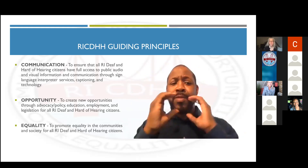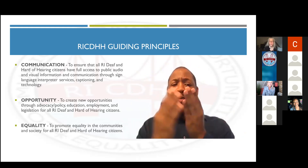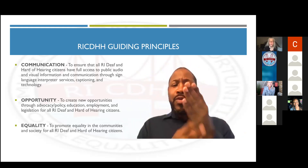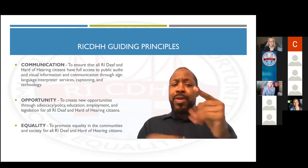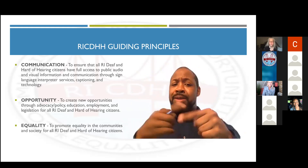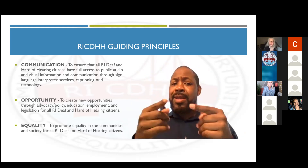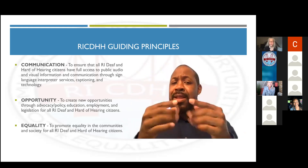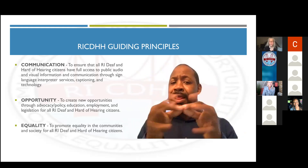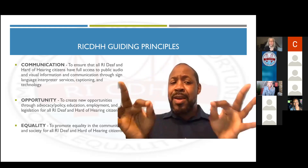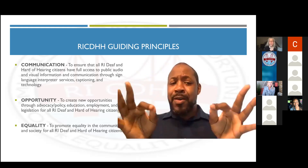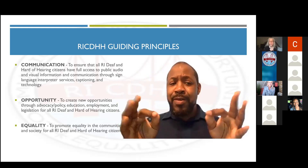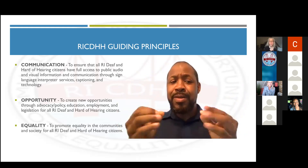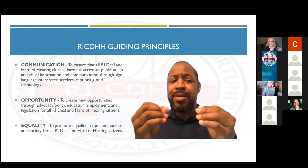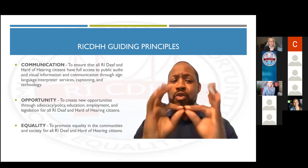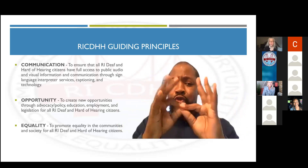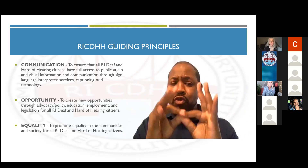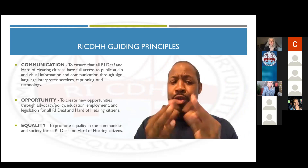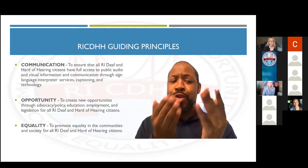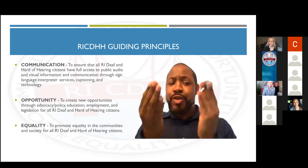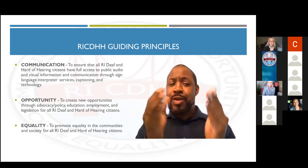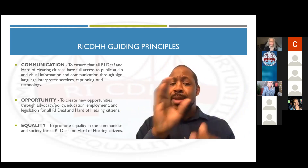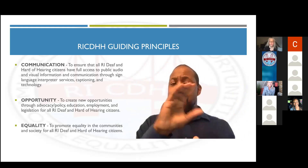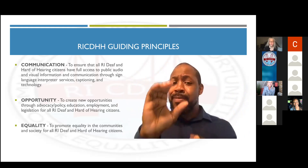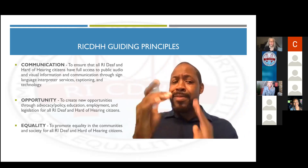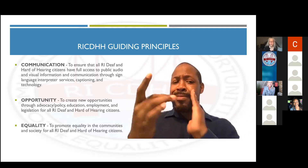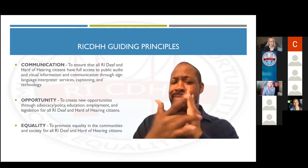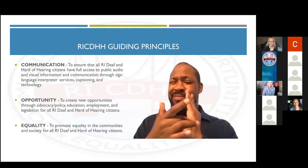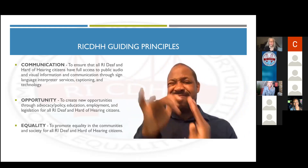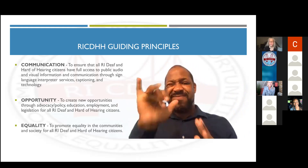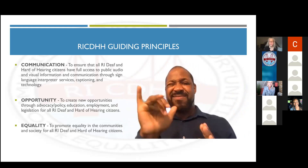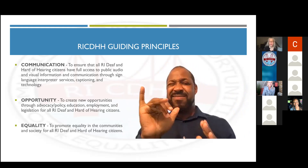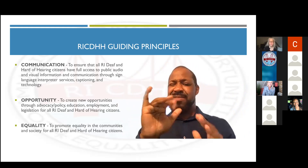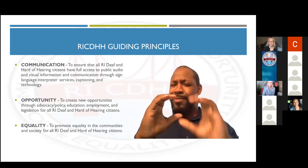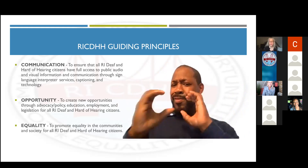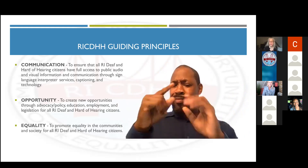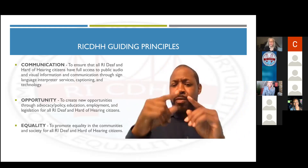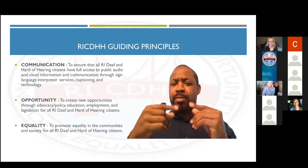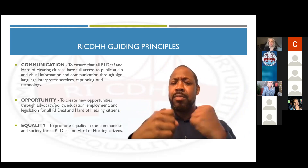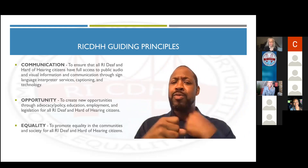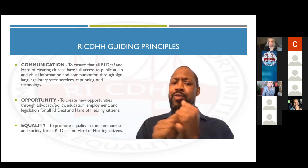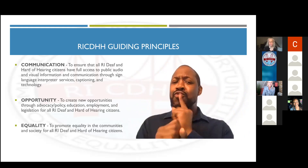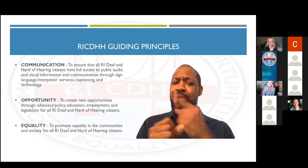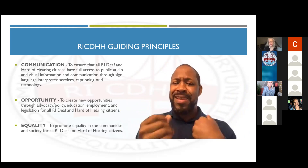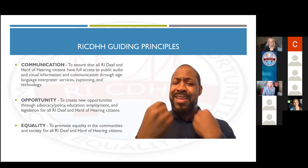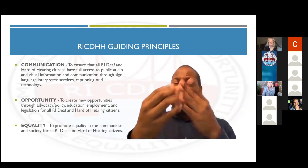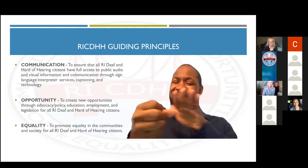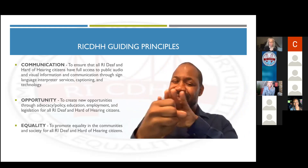visual information and communicating through sign language interpreter services, captioning, and technology. That's communication.